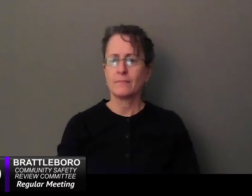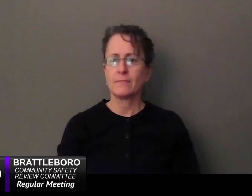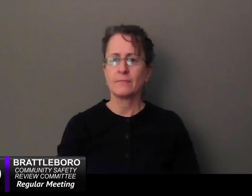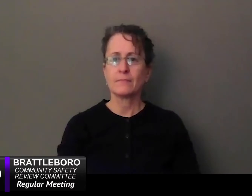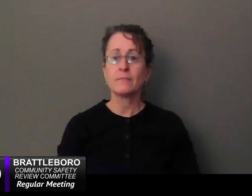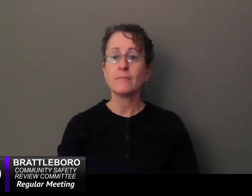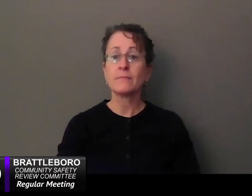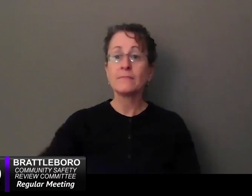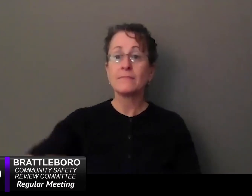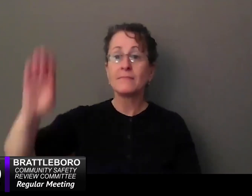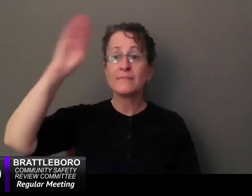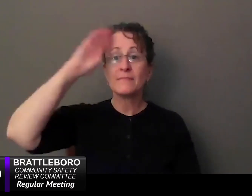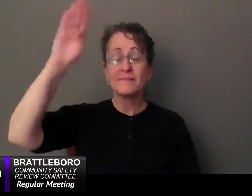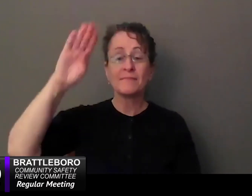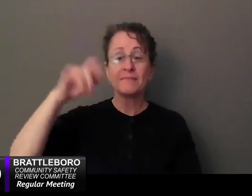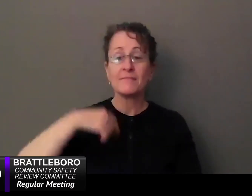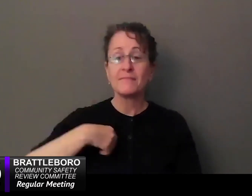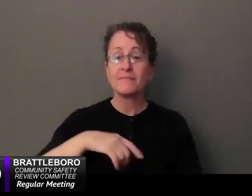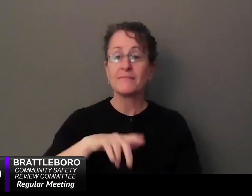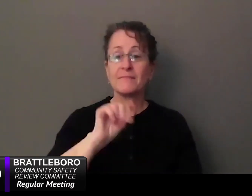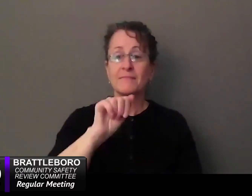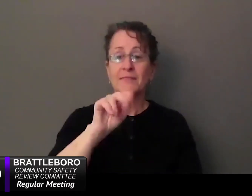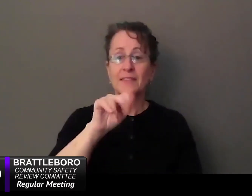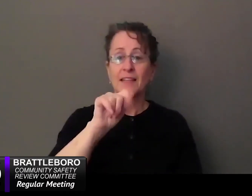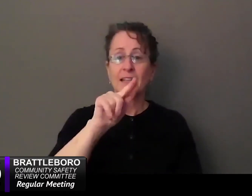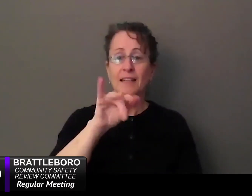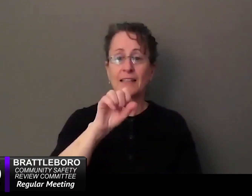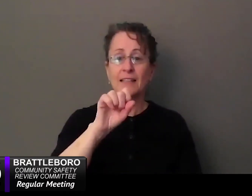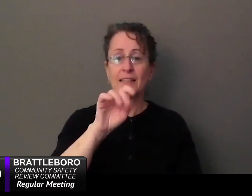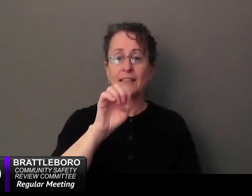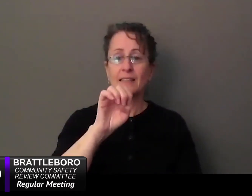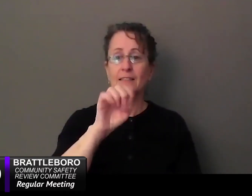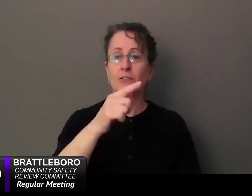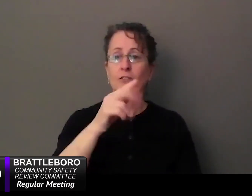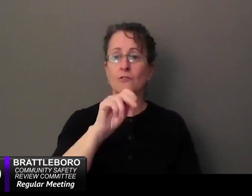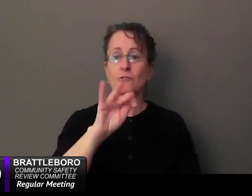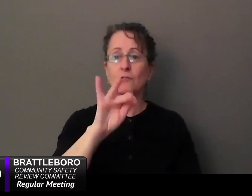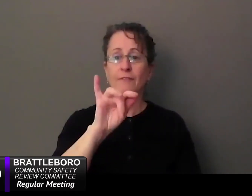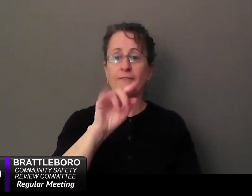Hi, my name is Annlise Griffin. I go by she, her.